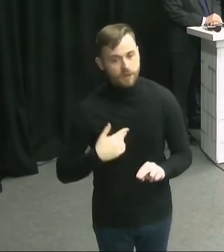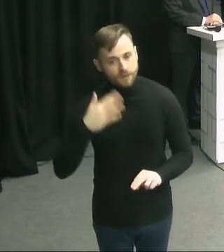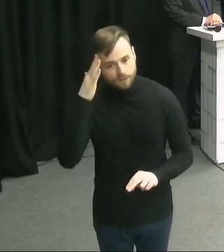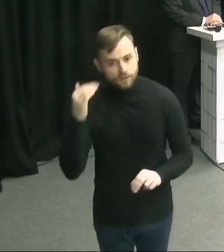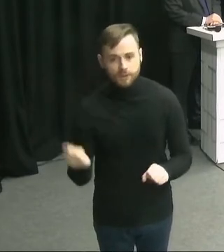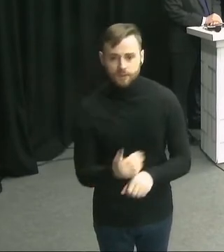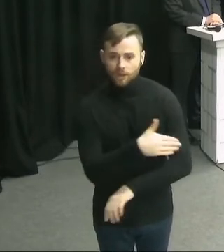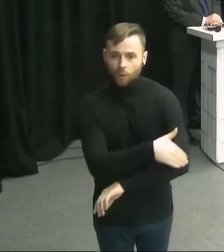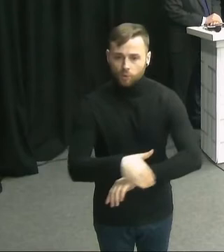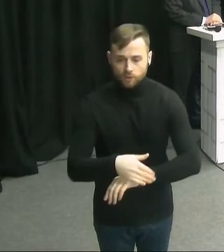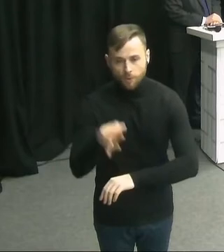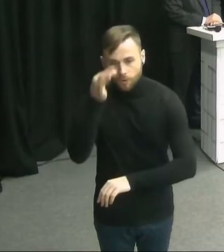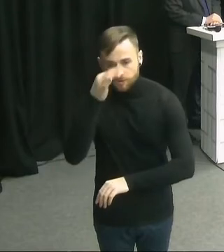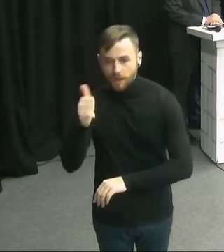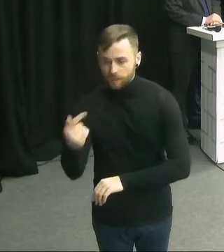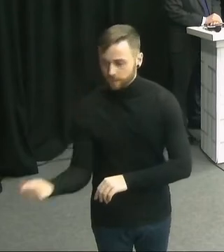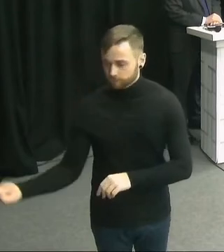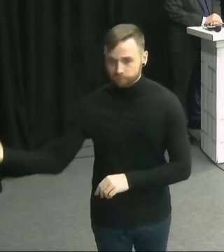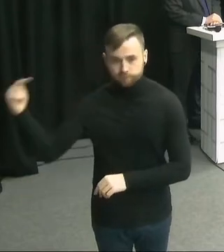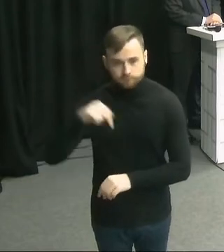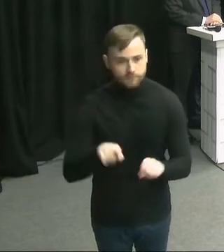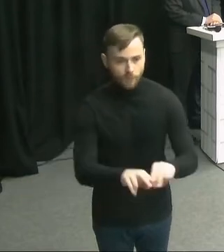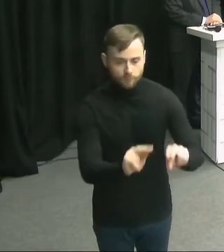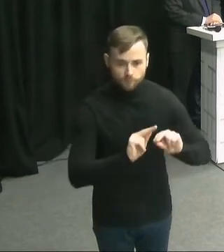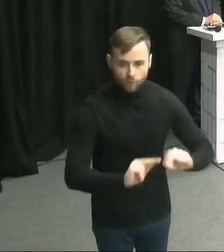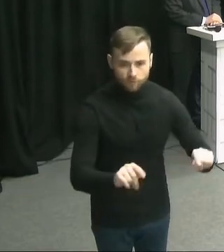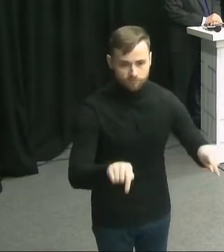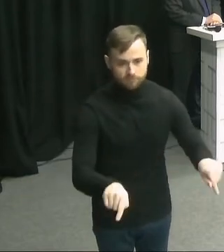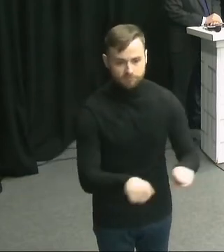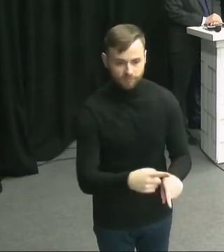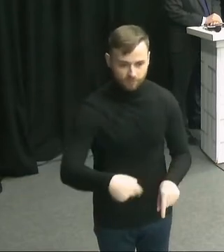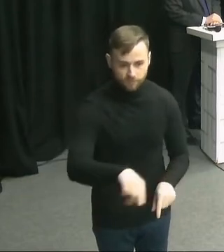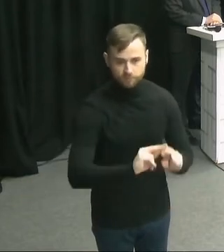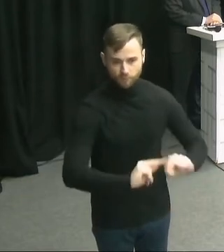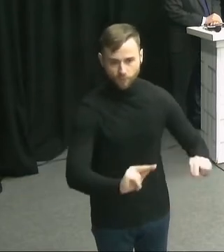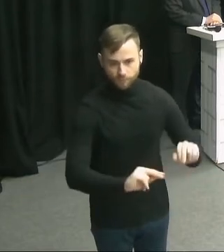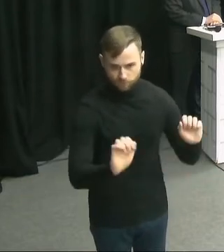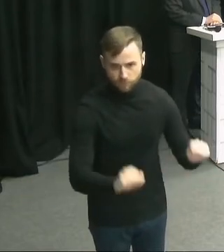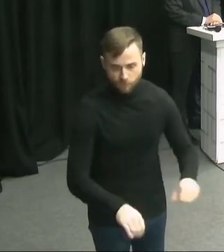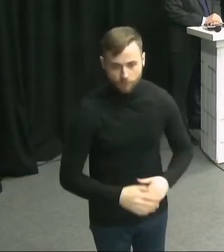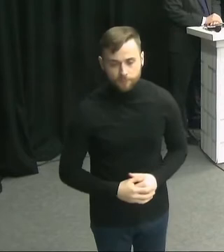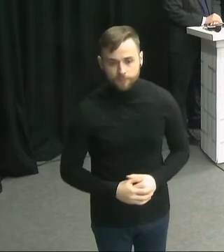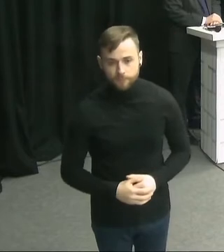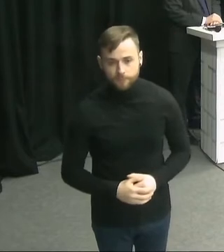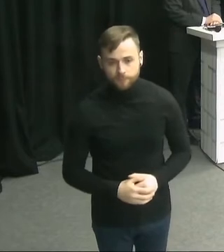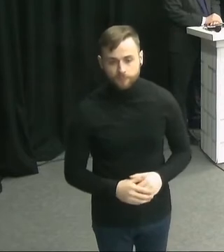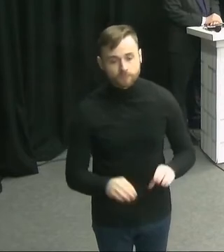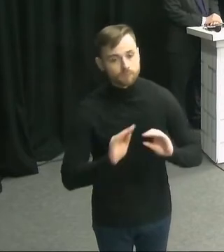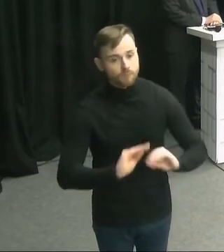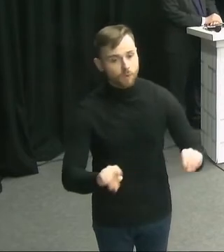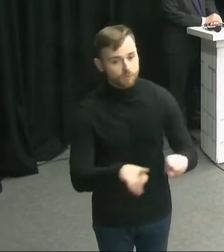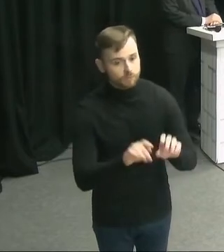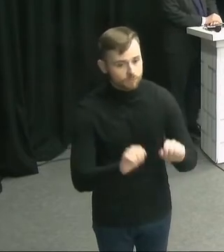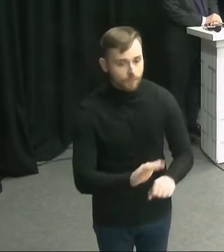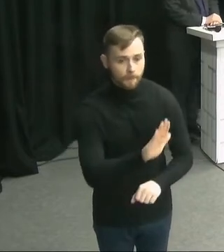and what's on the teaching staff. So we need to invite as many as possible best international lecturers, so they